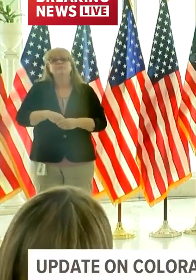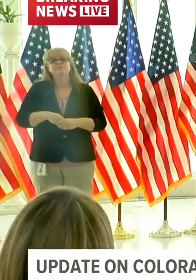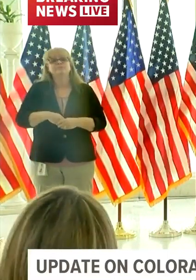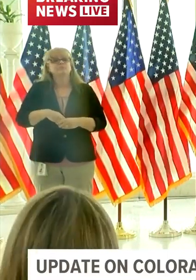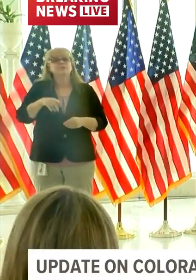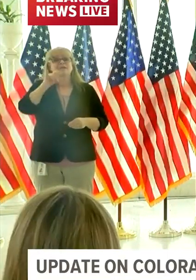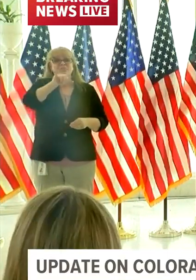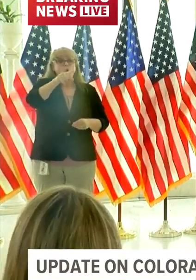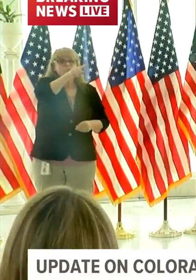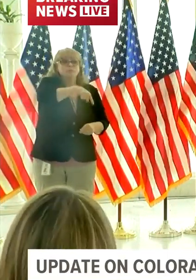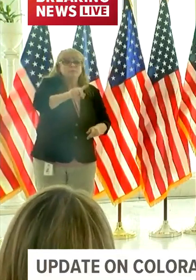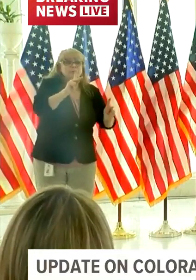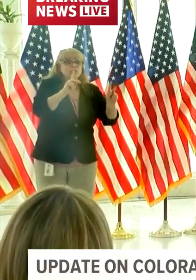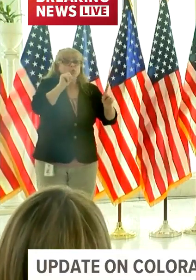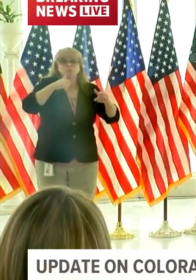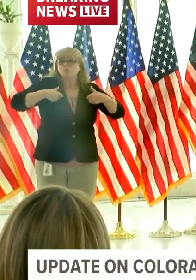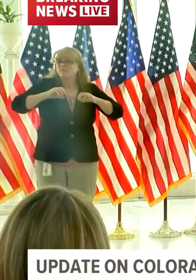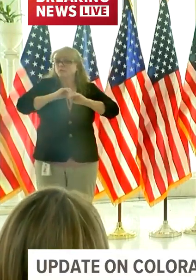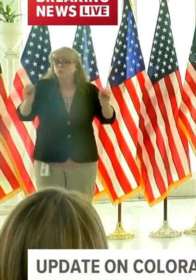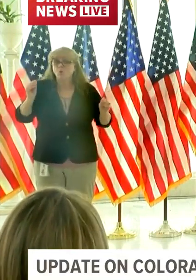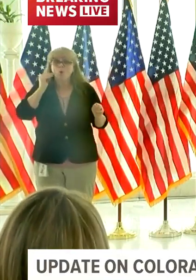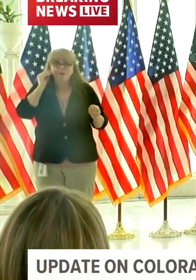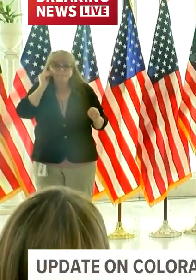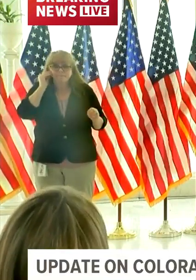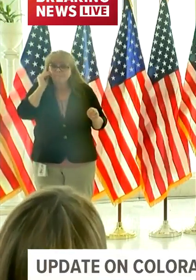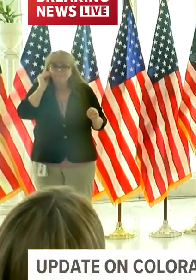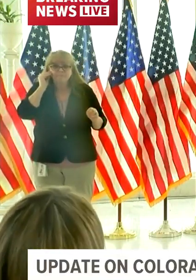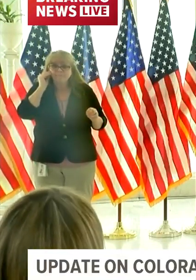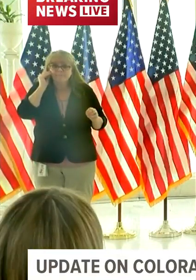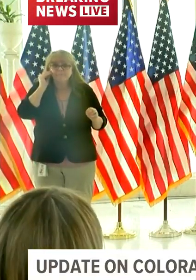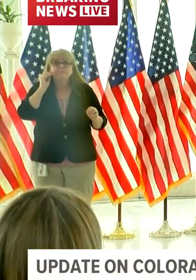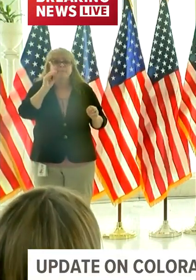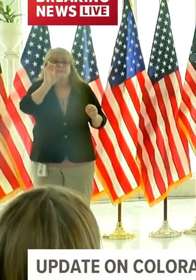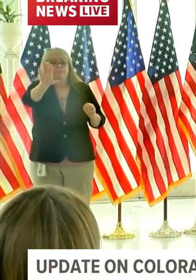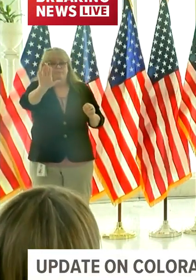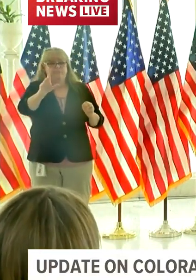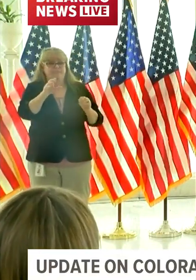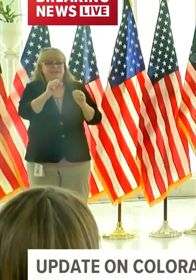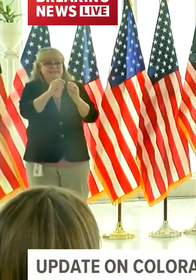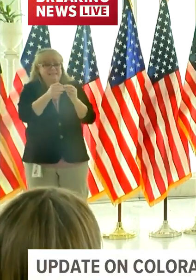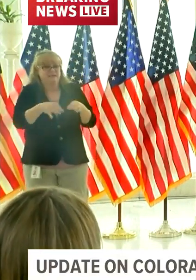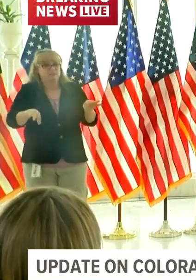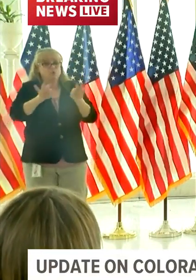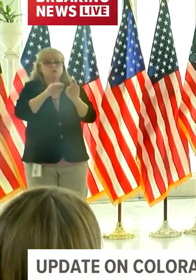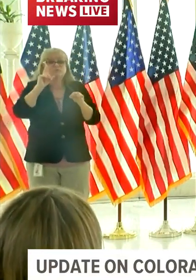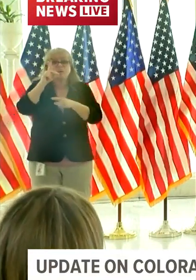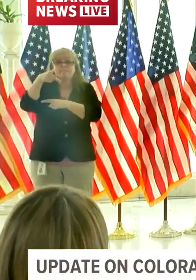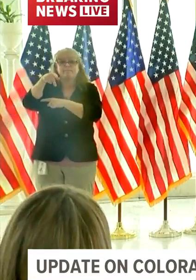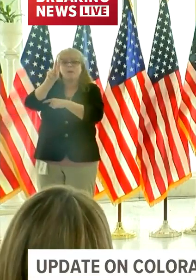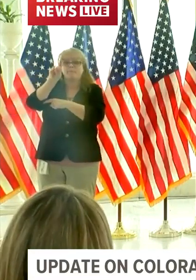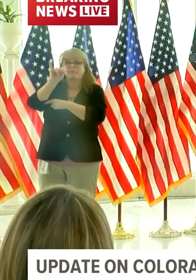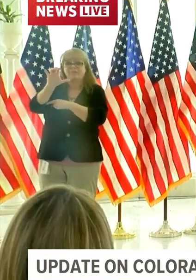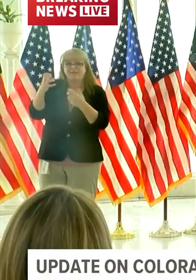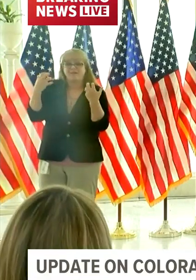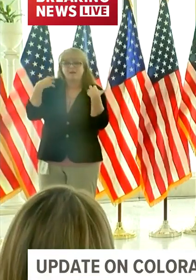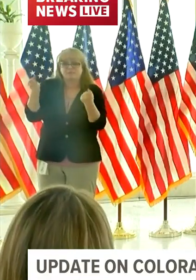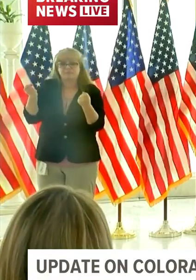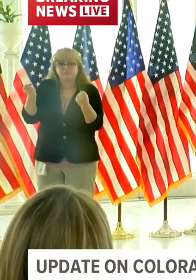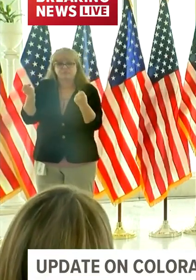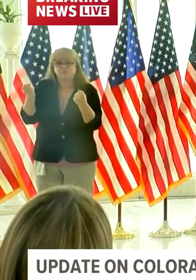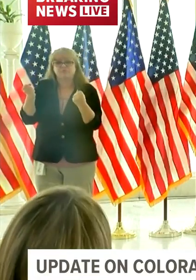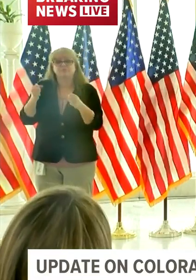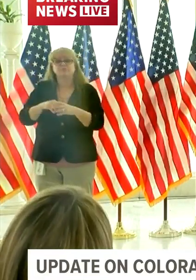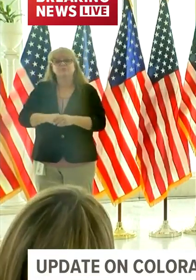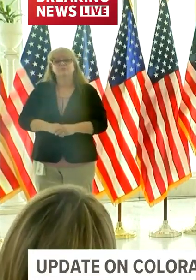the COVID-19 outbreak. It's an important public health issue. It's important from a humanitarian perspective. Under my command, the Colorado